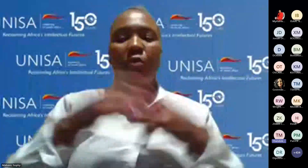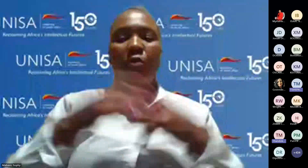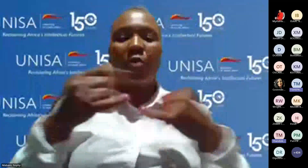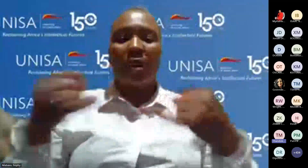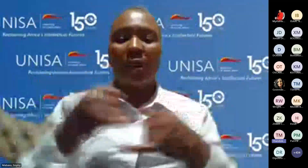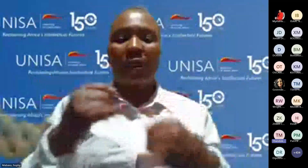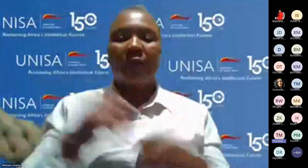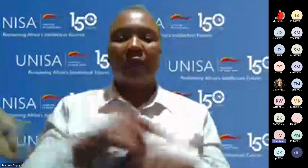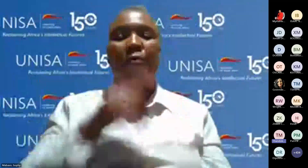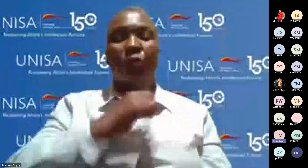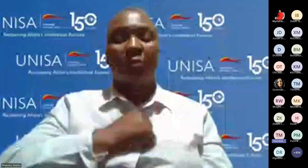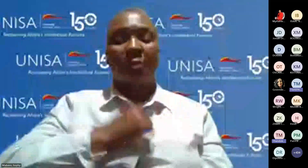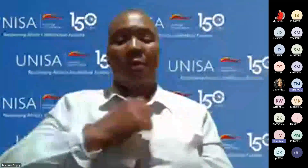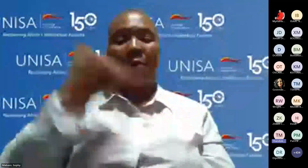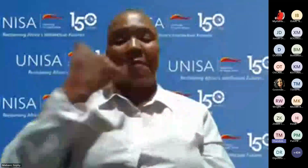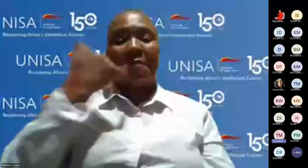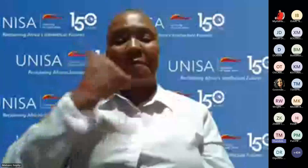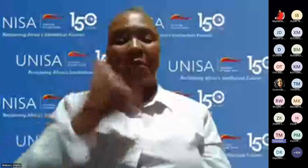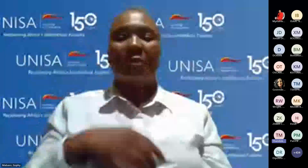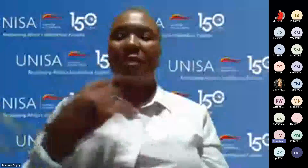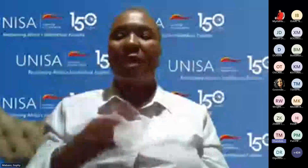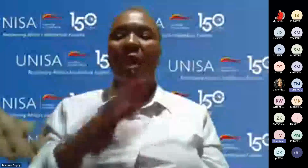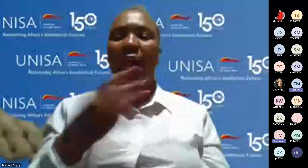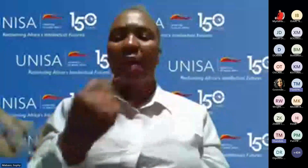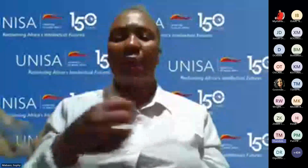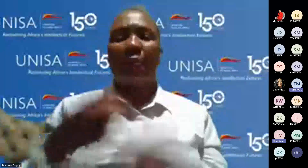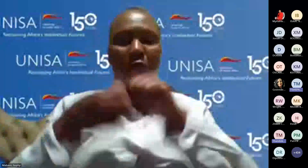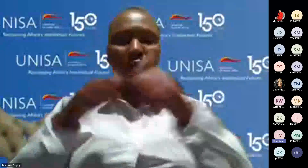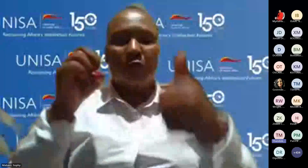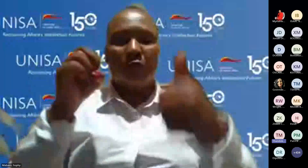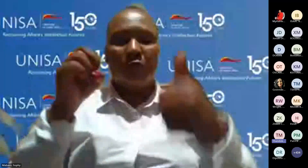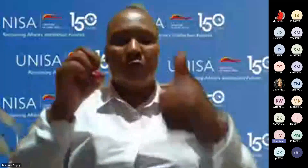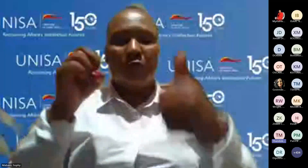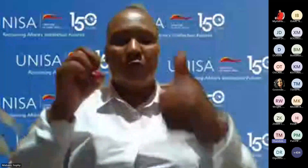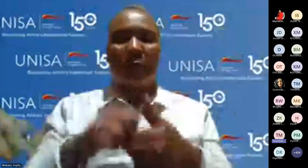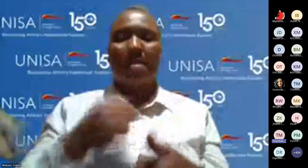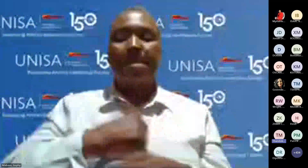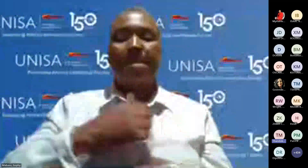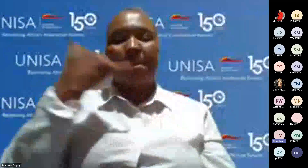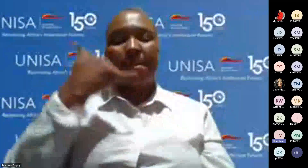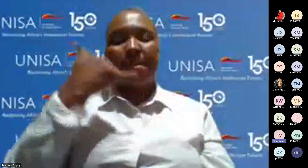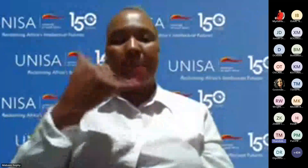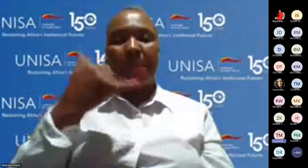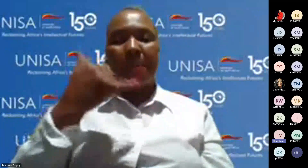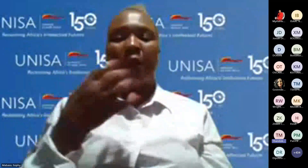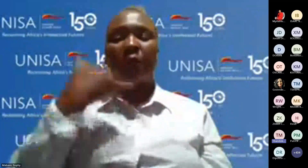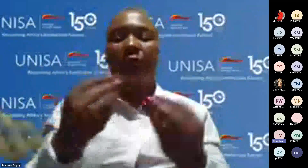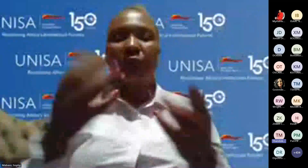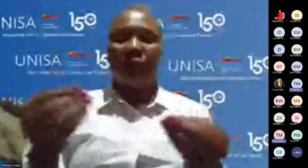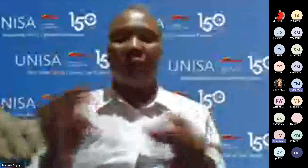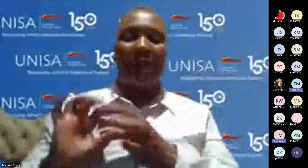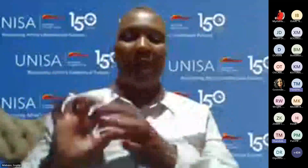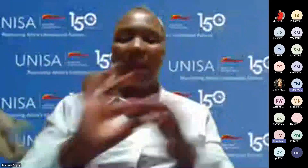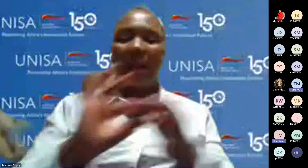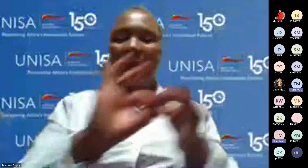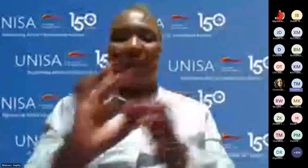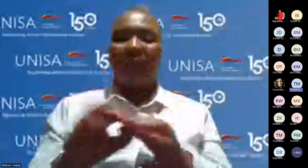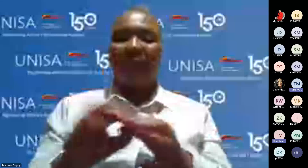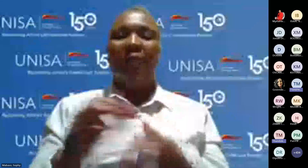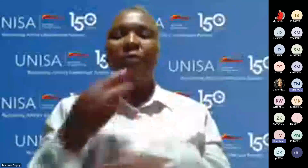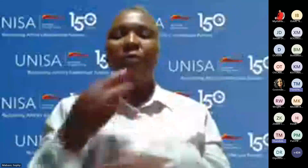my phone, but I'm having an issue. My line of phone, cell phone number is linked to work stuff. Yes, I